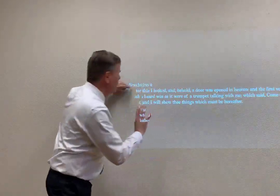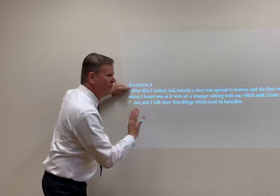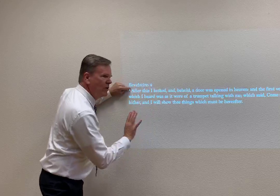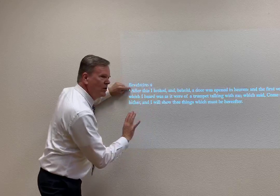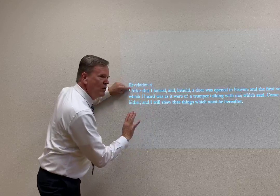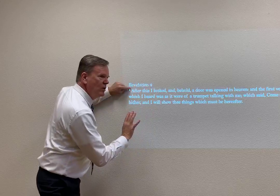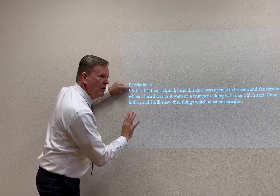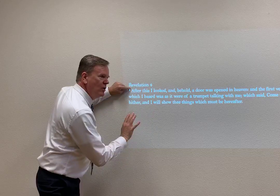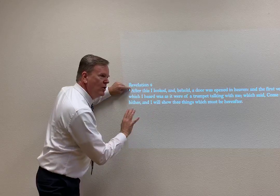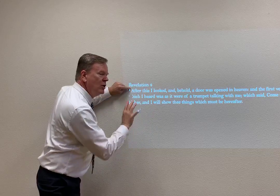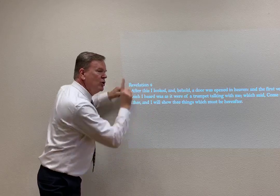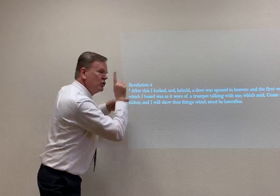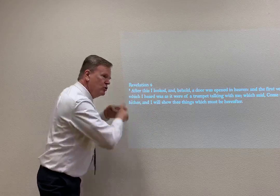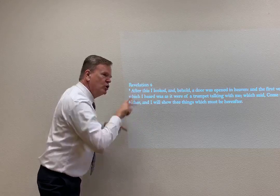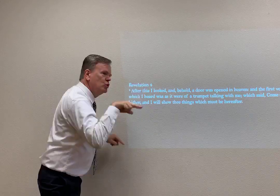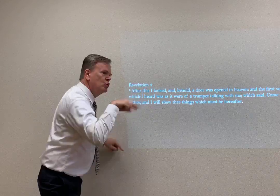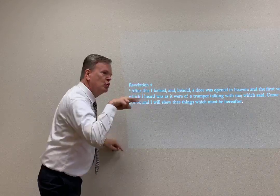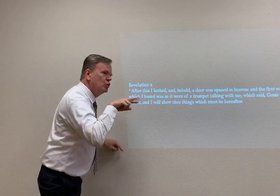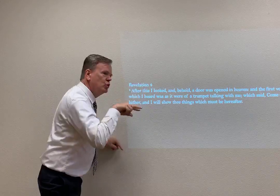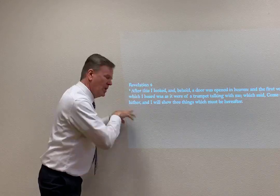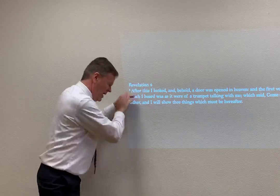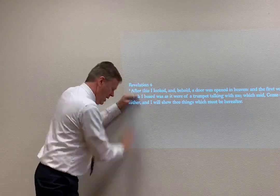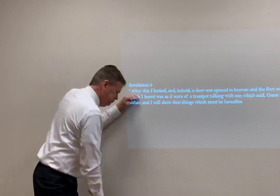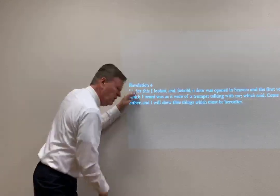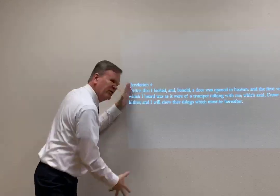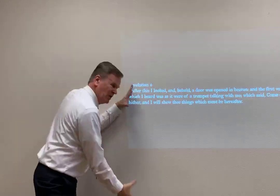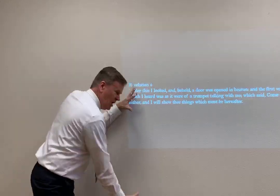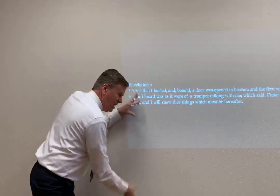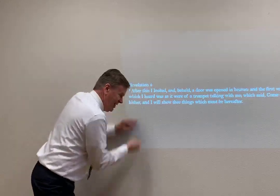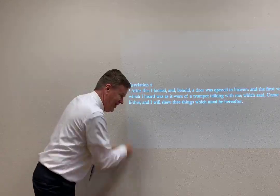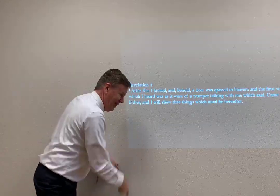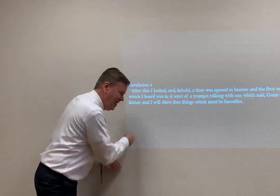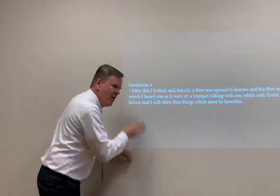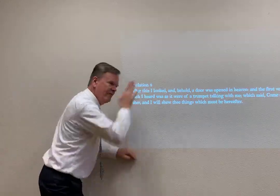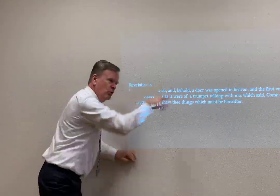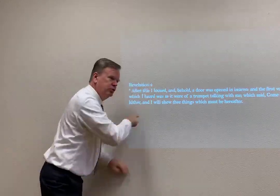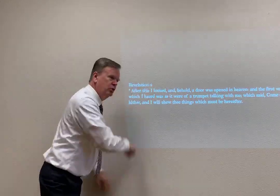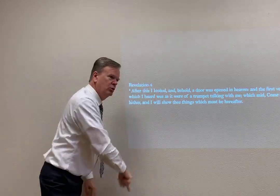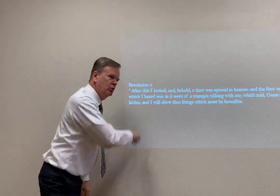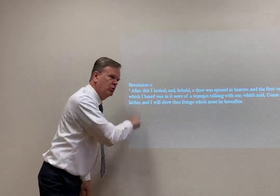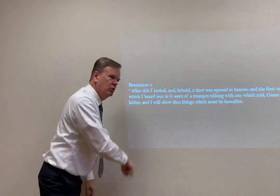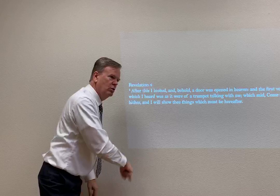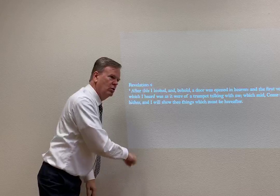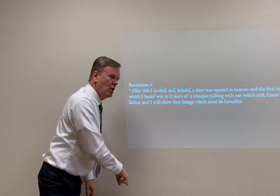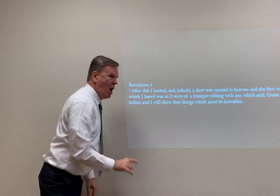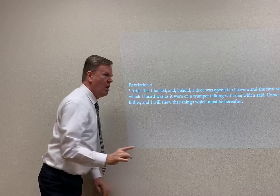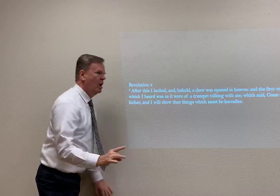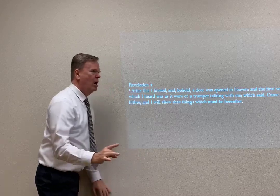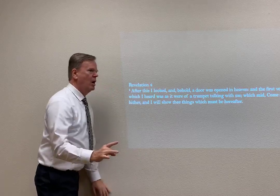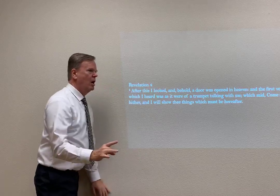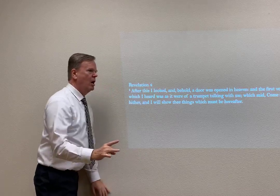Bible. So, from chapter 4 to chapter 22, and that's all speaking of things to come.